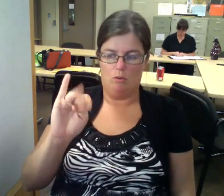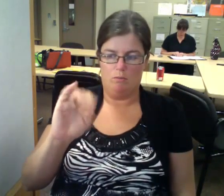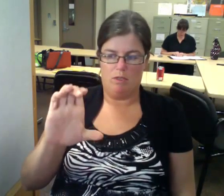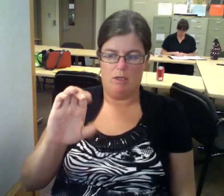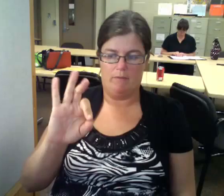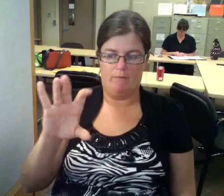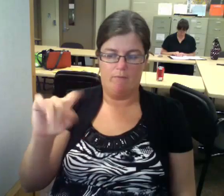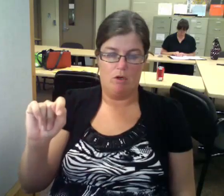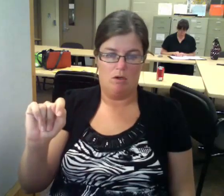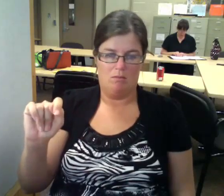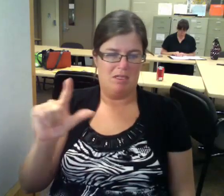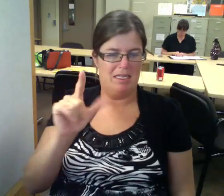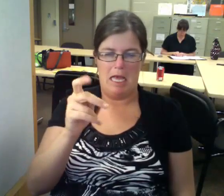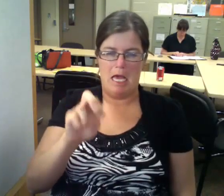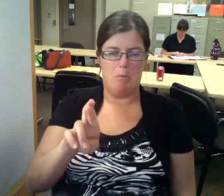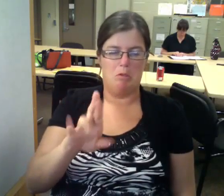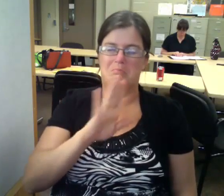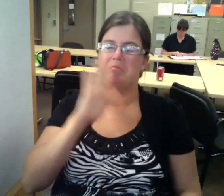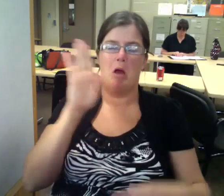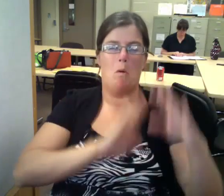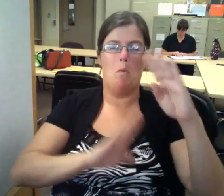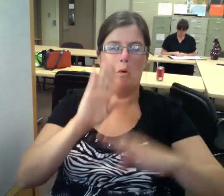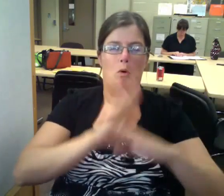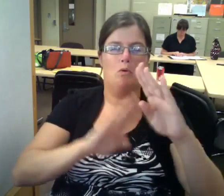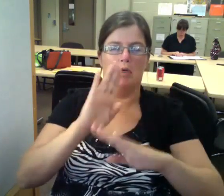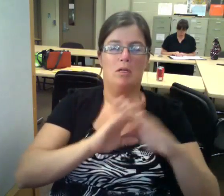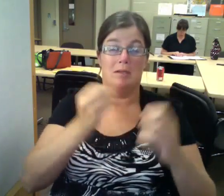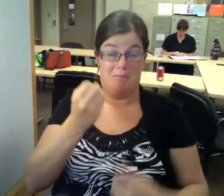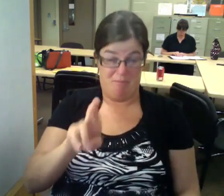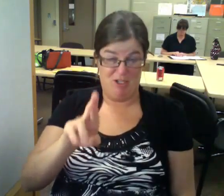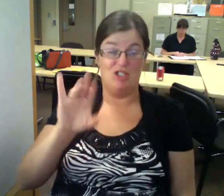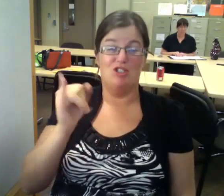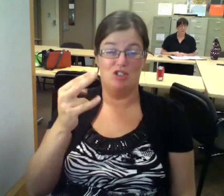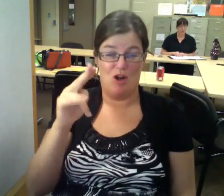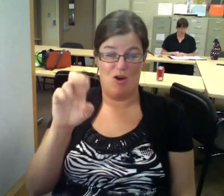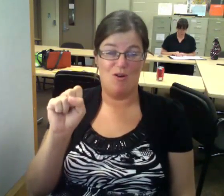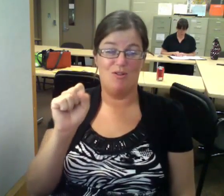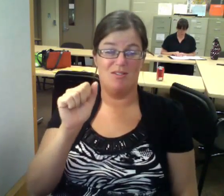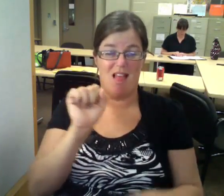of labor, because Mr. Jones is going to do all the work himself.